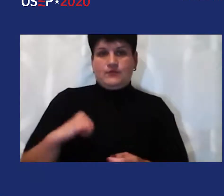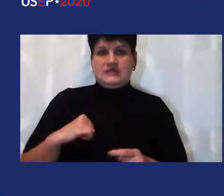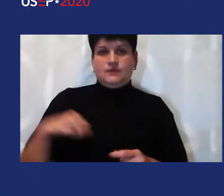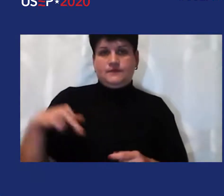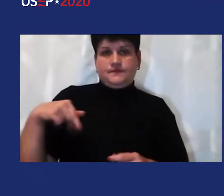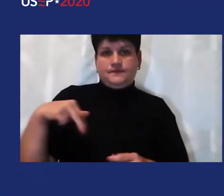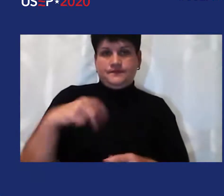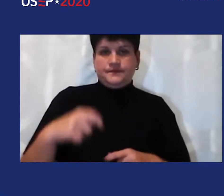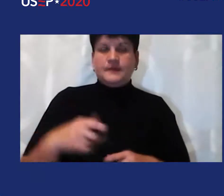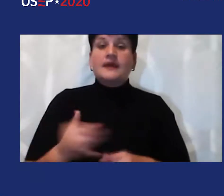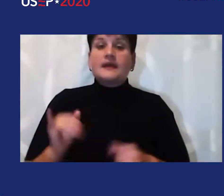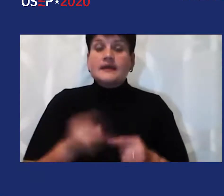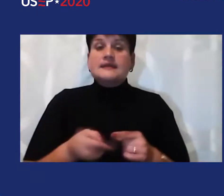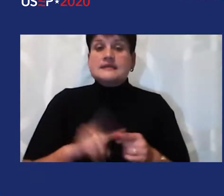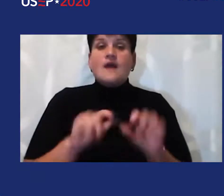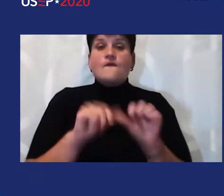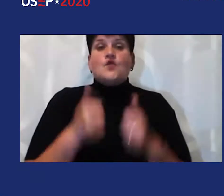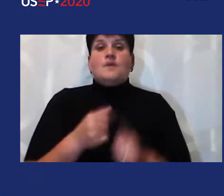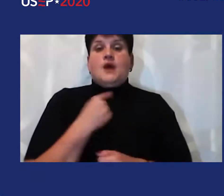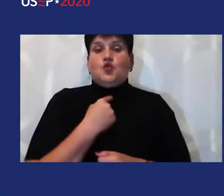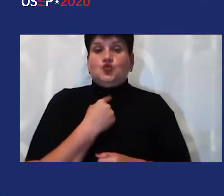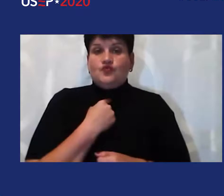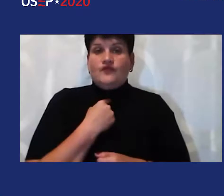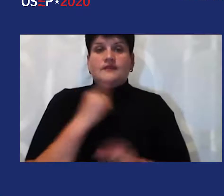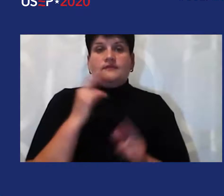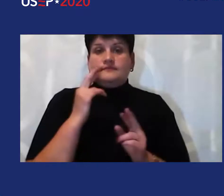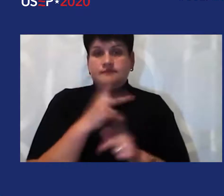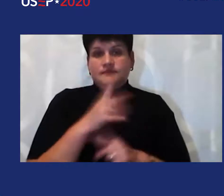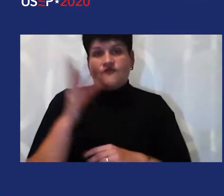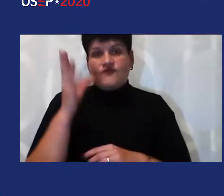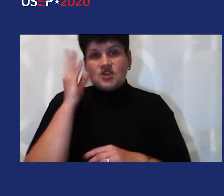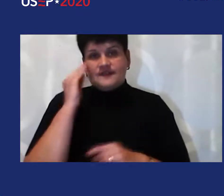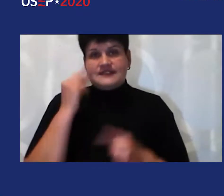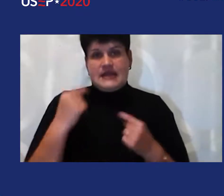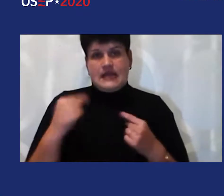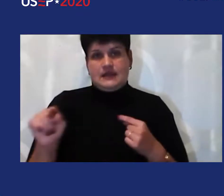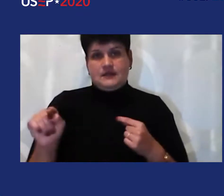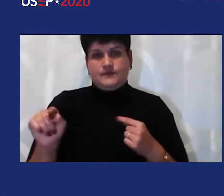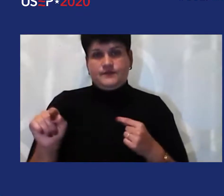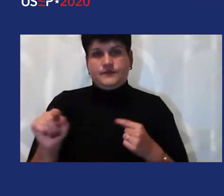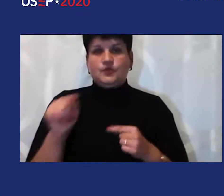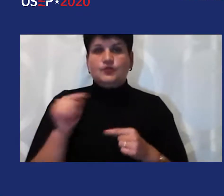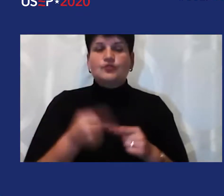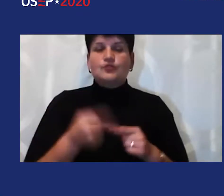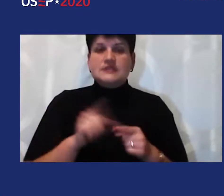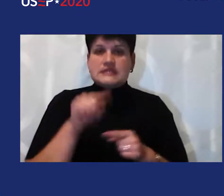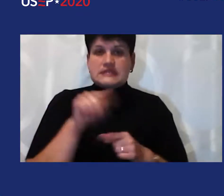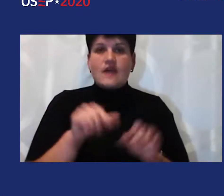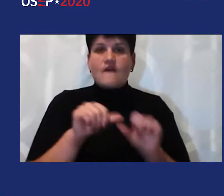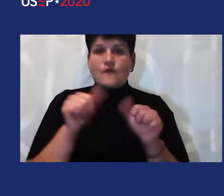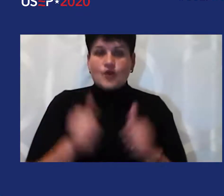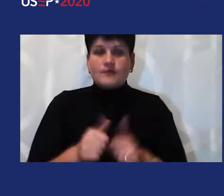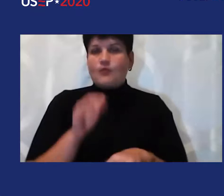In Ukraine, we have the definition of citizens that are